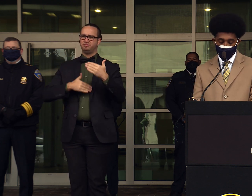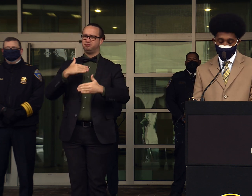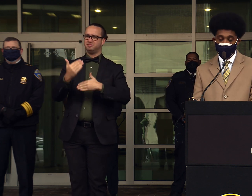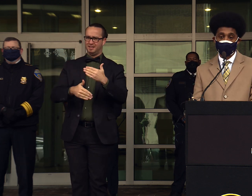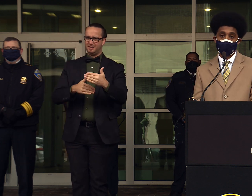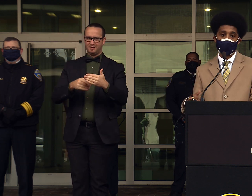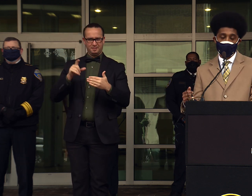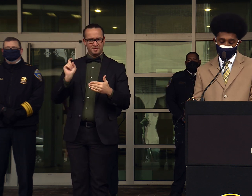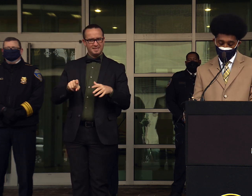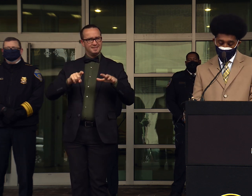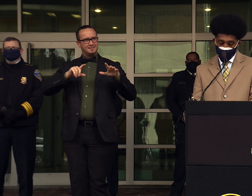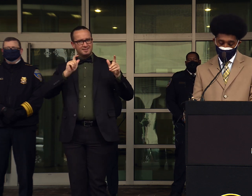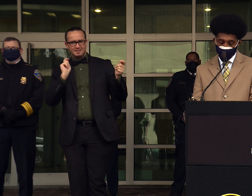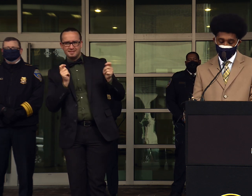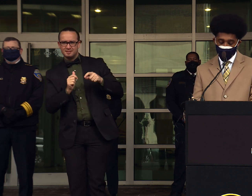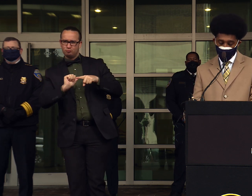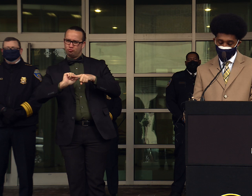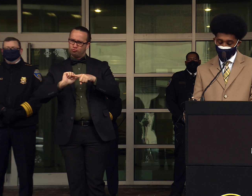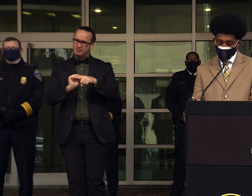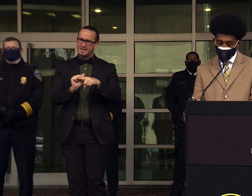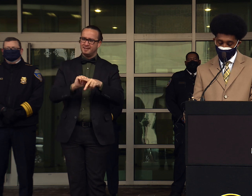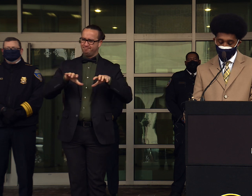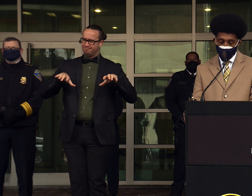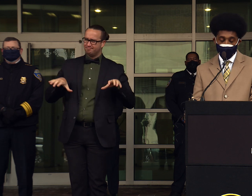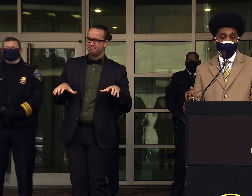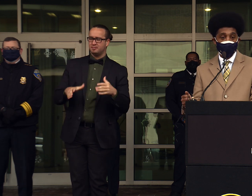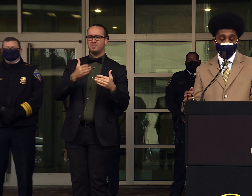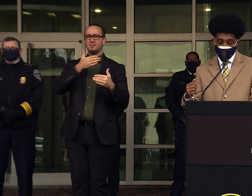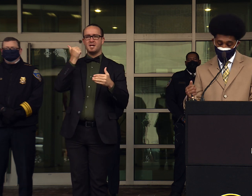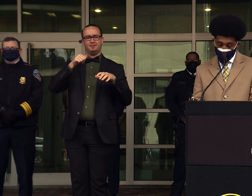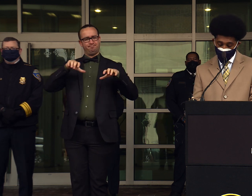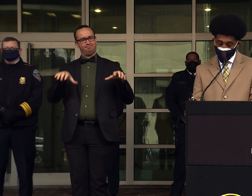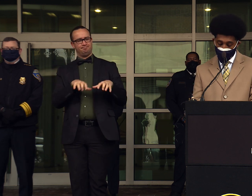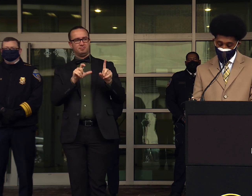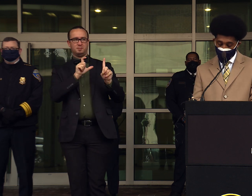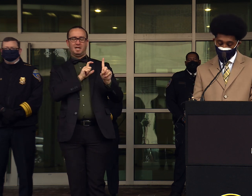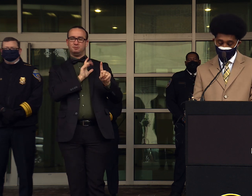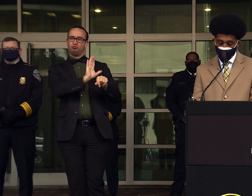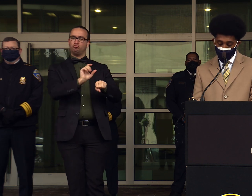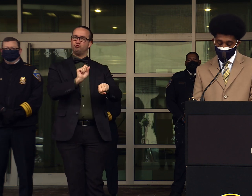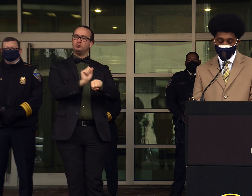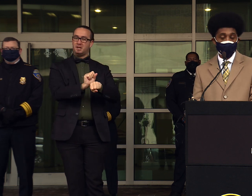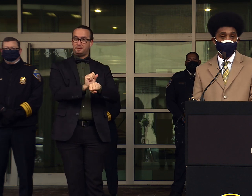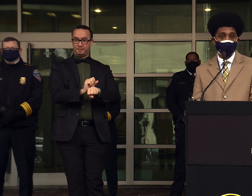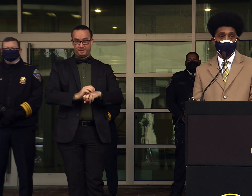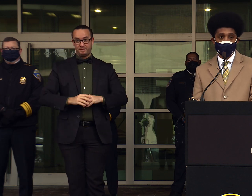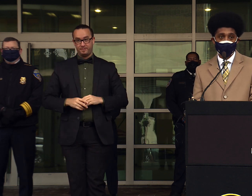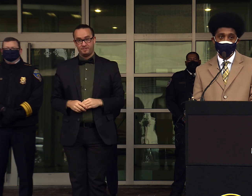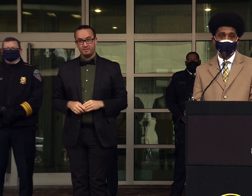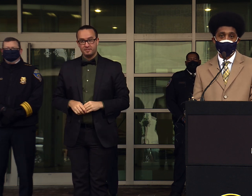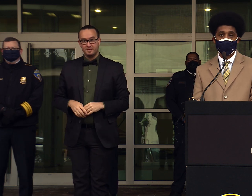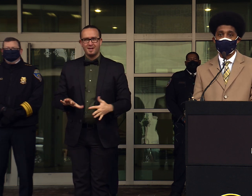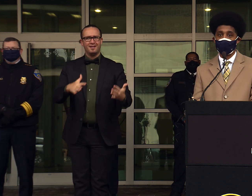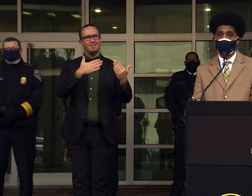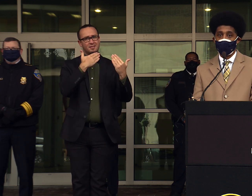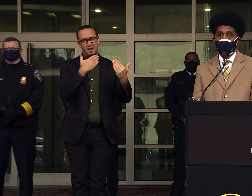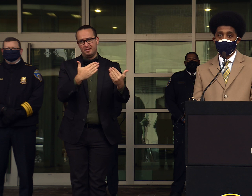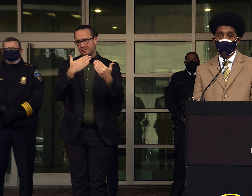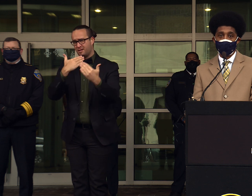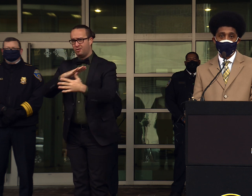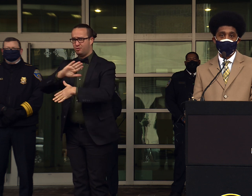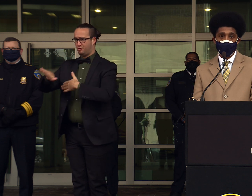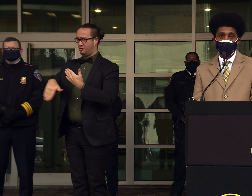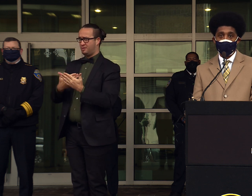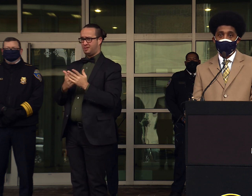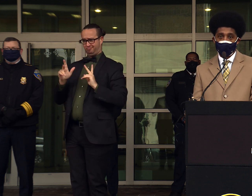to transparency and a continuous improvement. Thank you again to everyone who made this move a reality, and thank you to